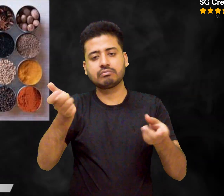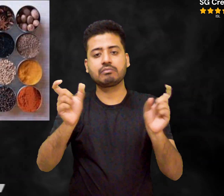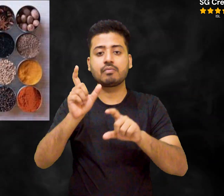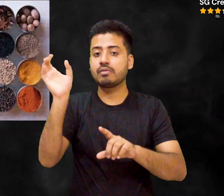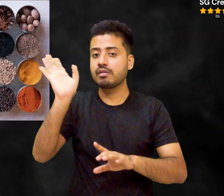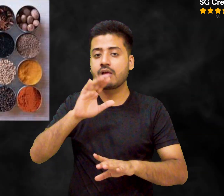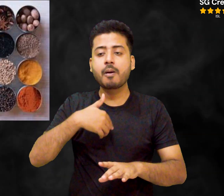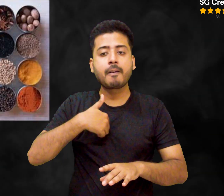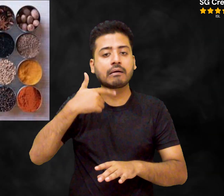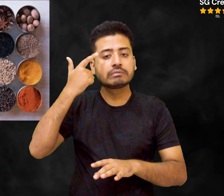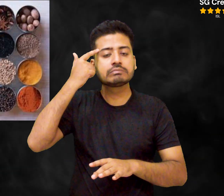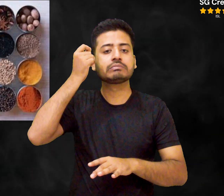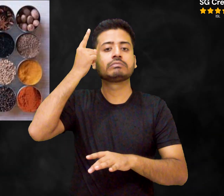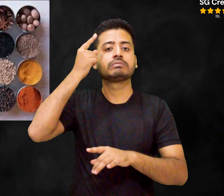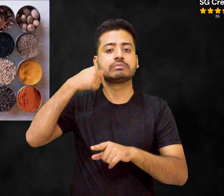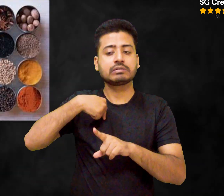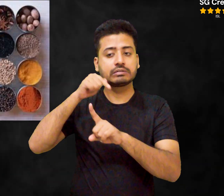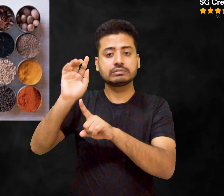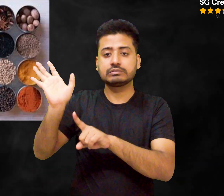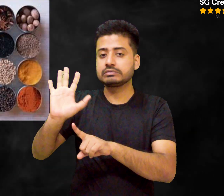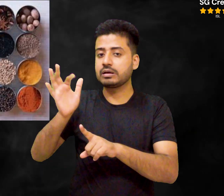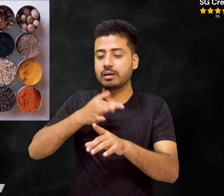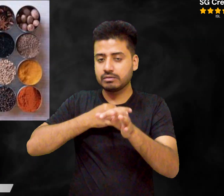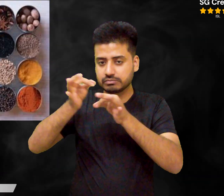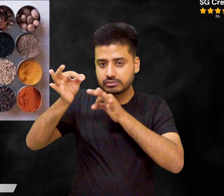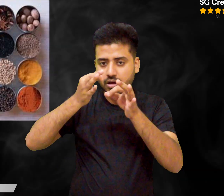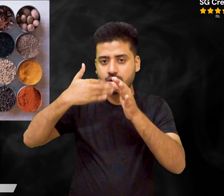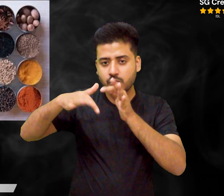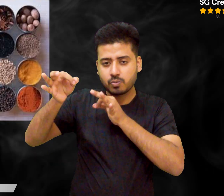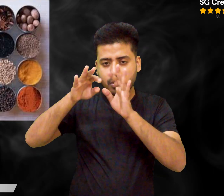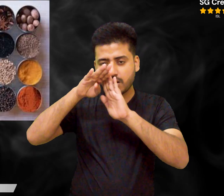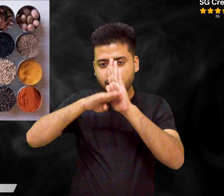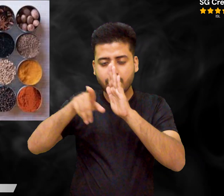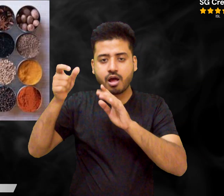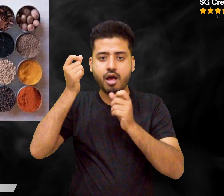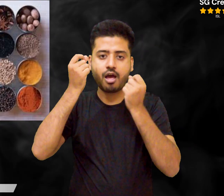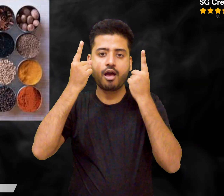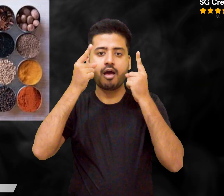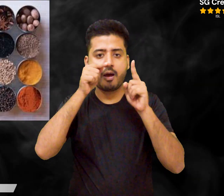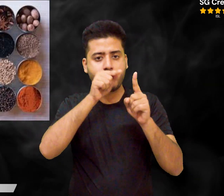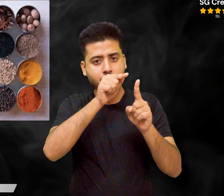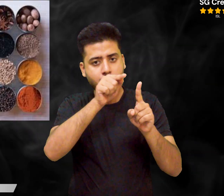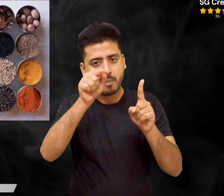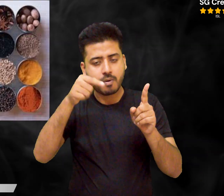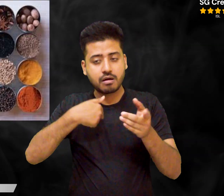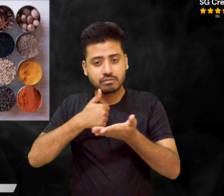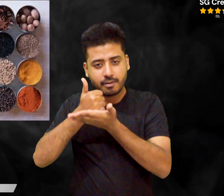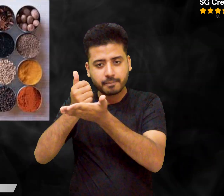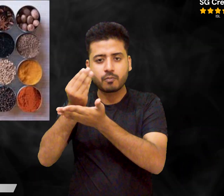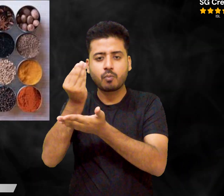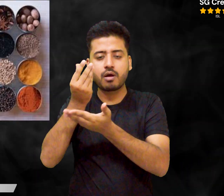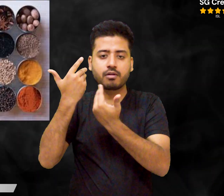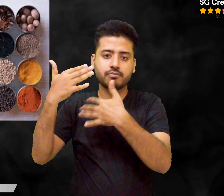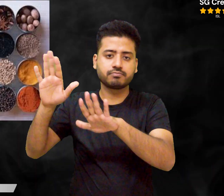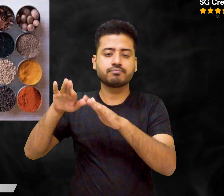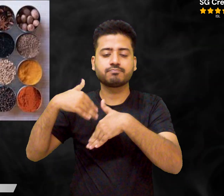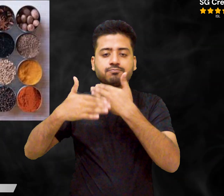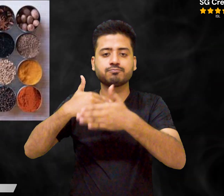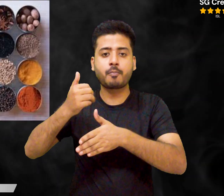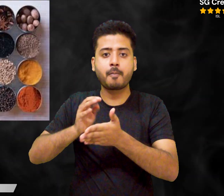Storing them in airtight containers in a cool, dark place helps maintain their flavor. Important considerations. There are no